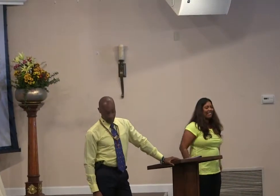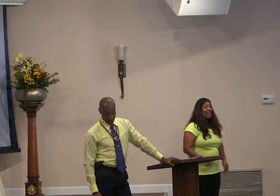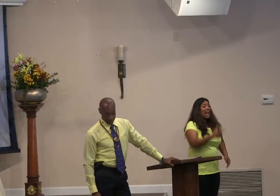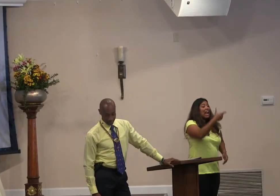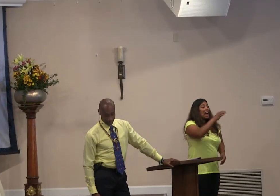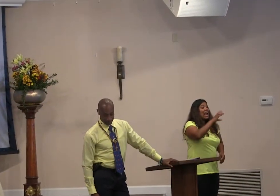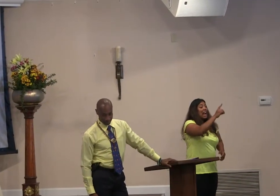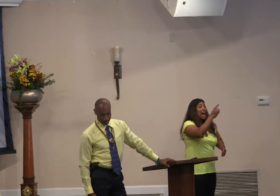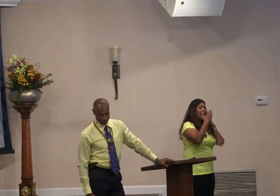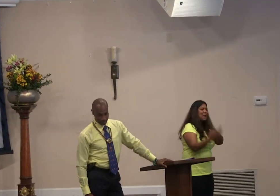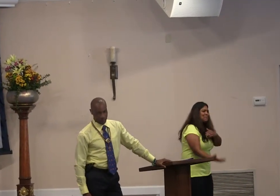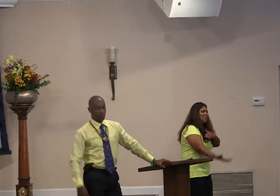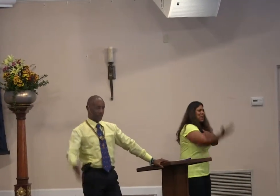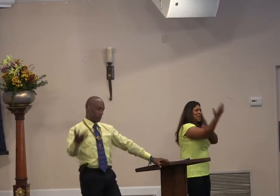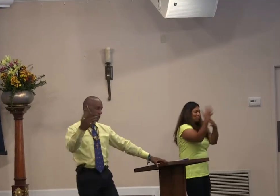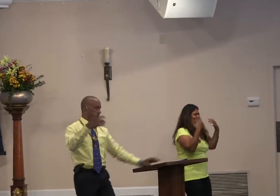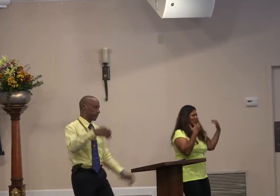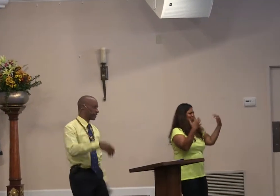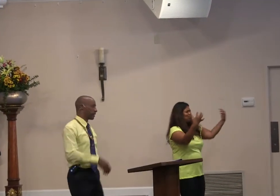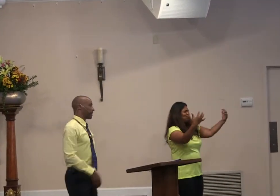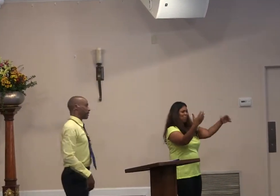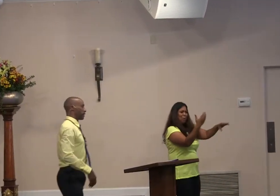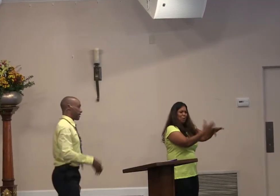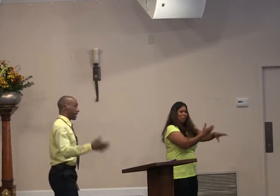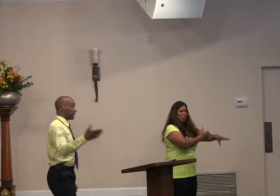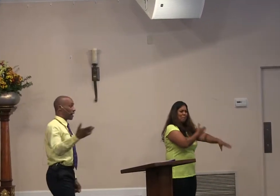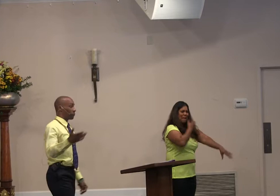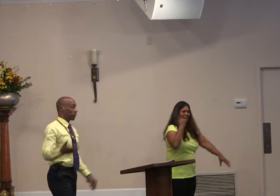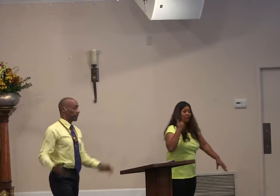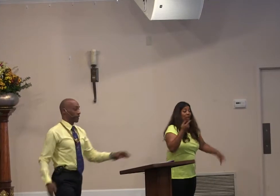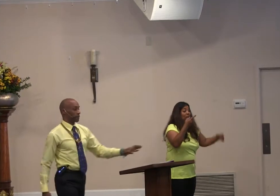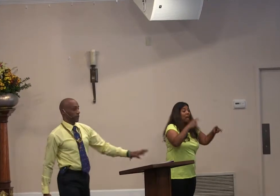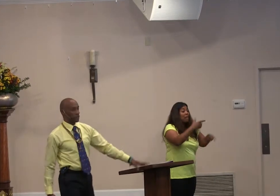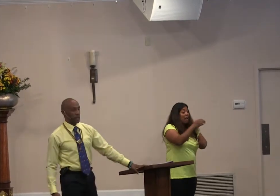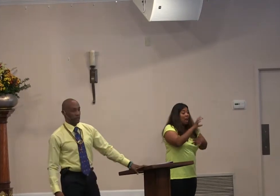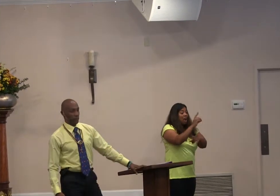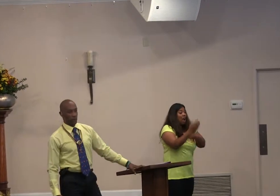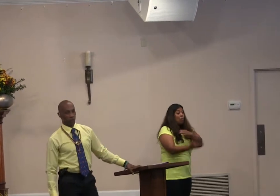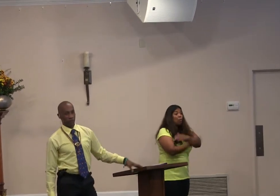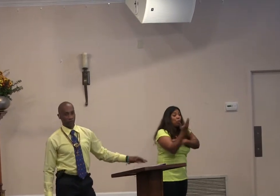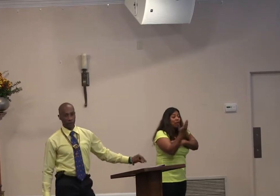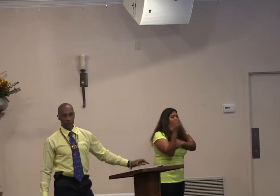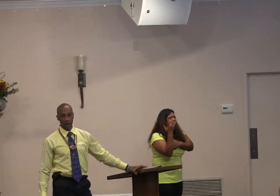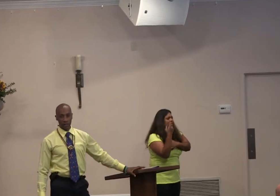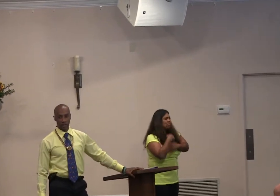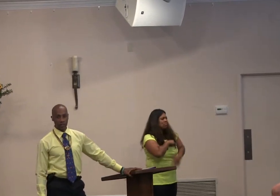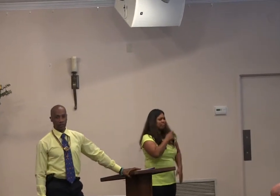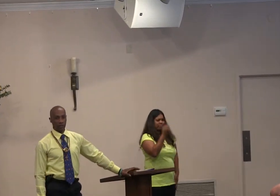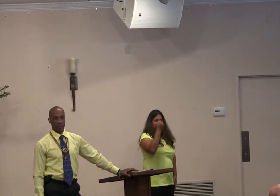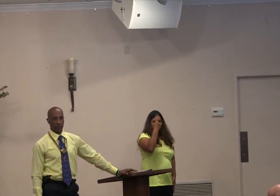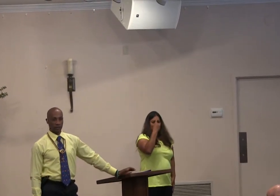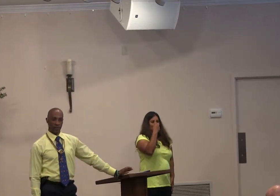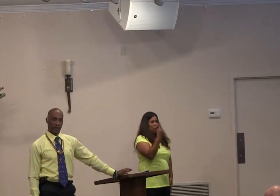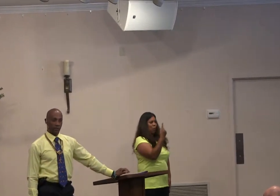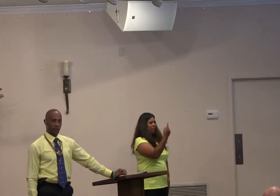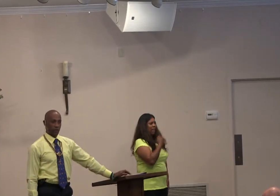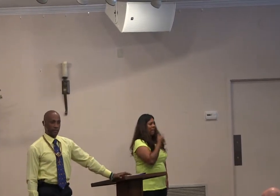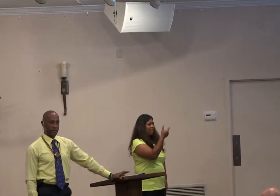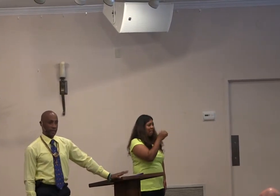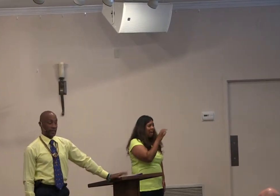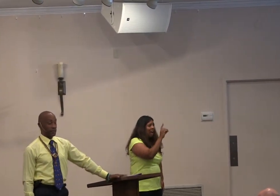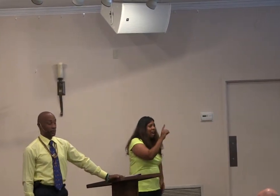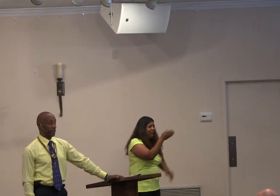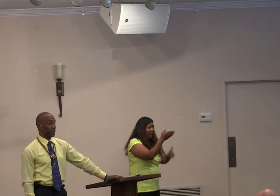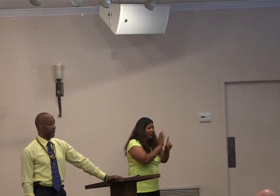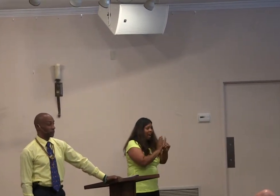God morning. God morning. Much better. I say God morning because we understand and we know and we affirm that God is all there is. So if God is all there